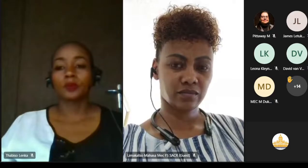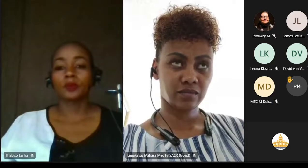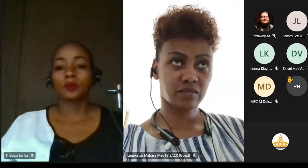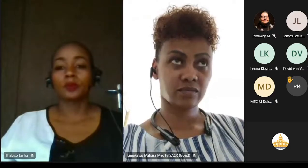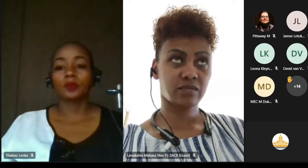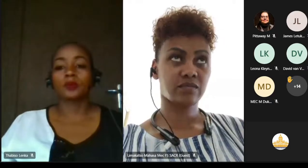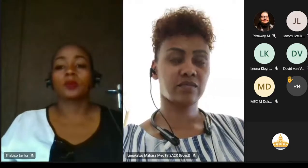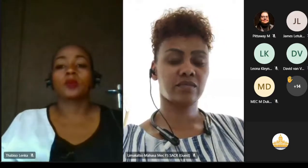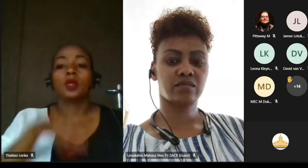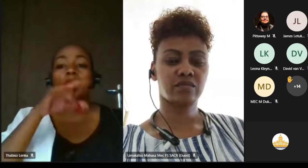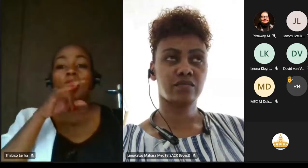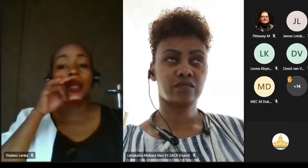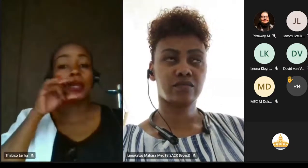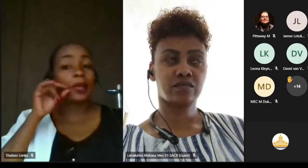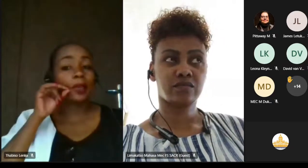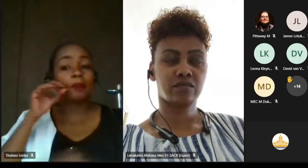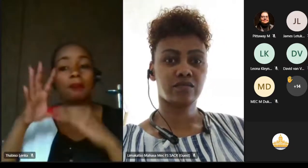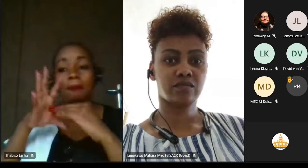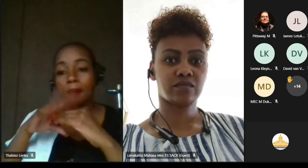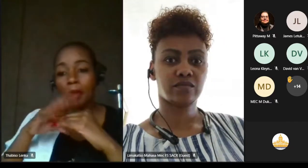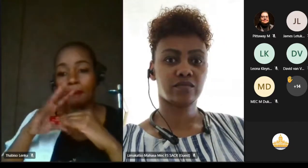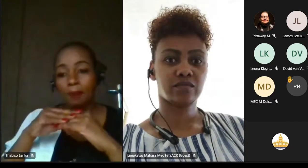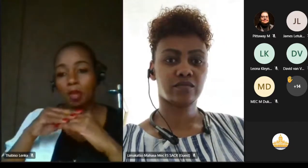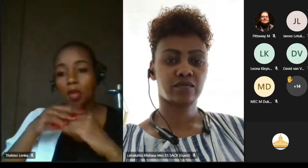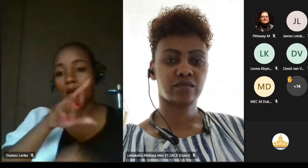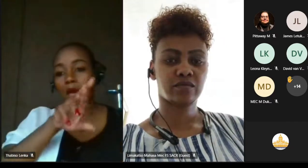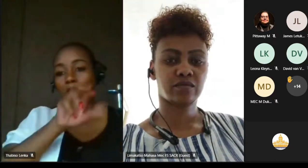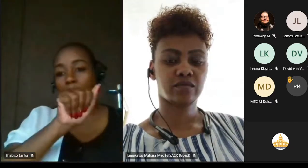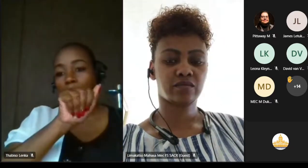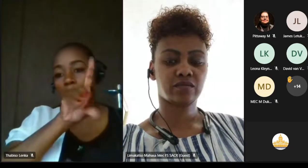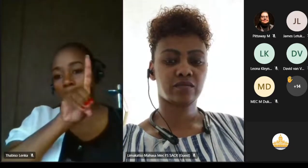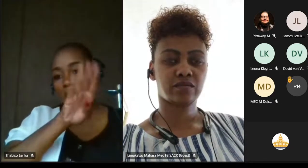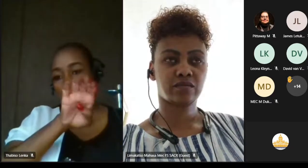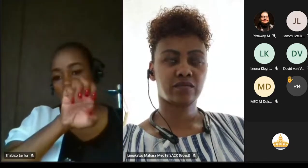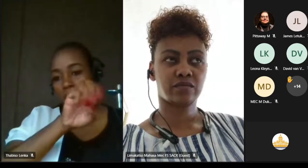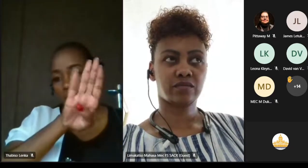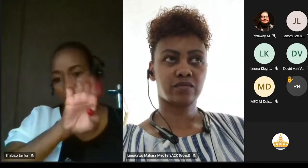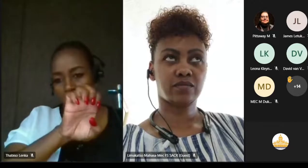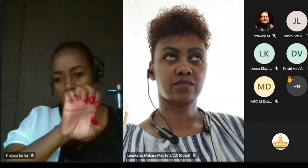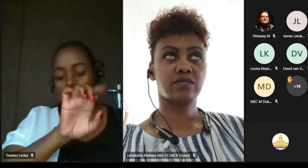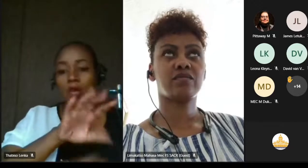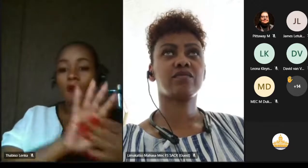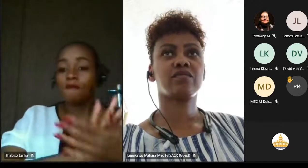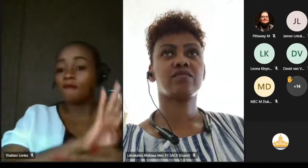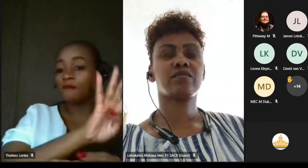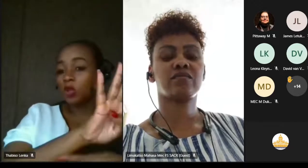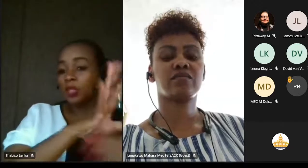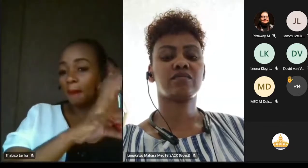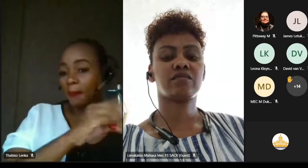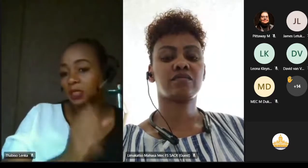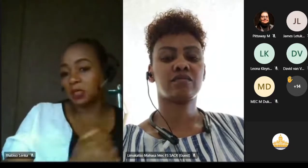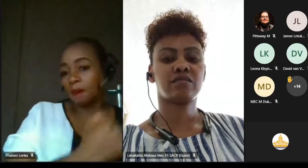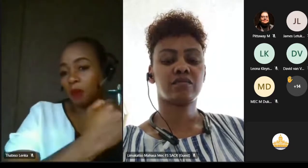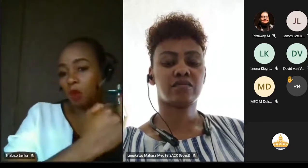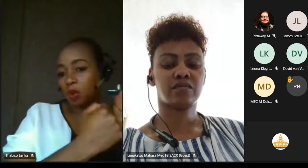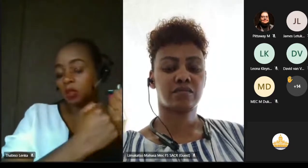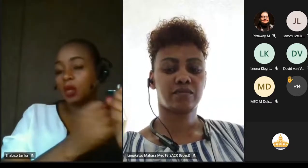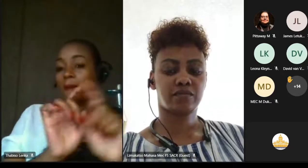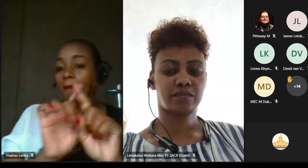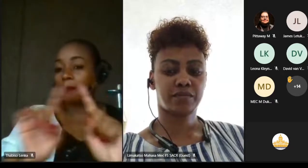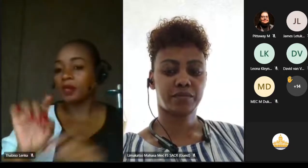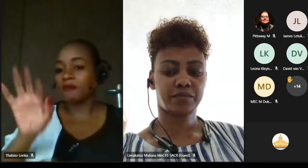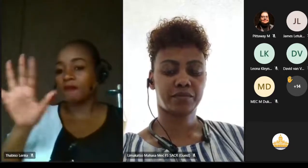the name of Honorable Khadebe has been supported by 14 members and 5 members in the